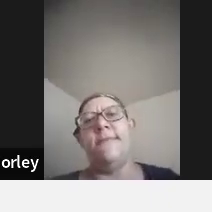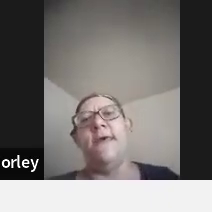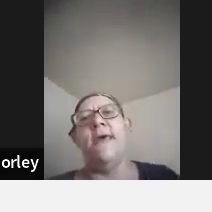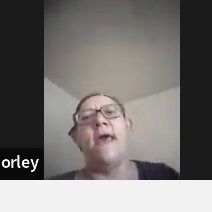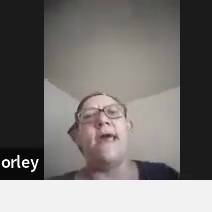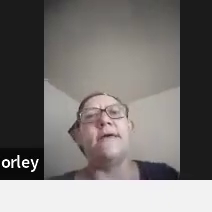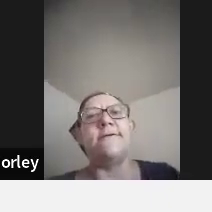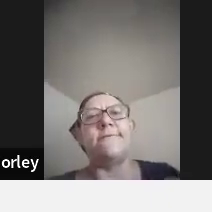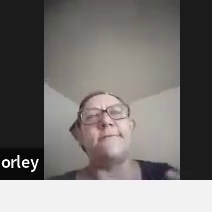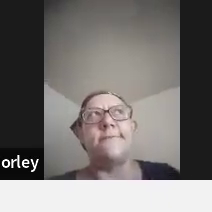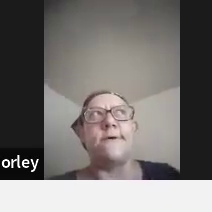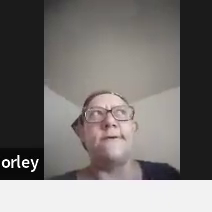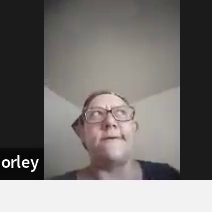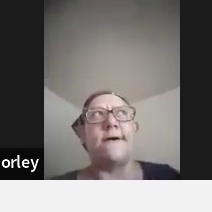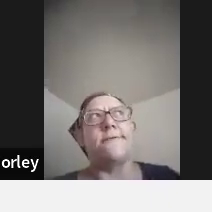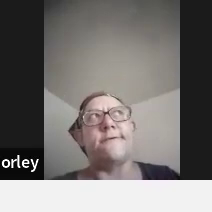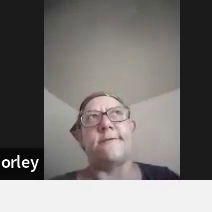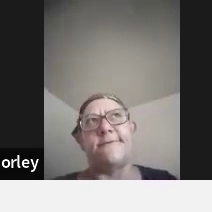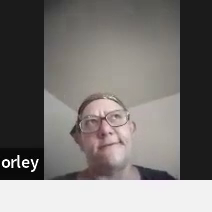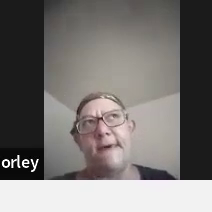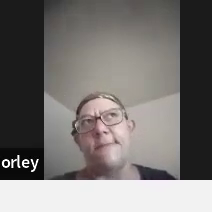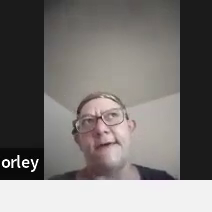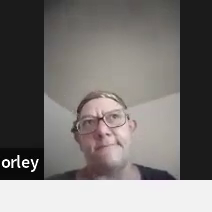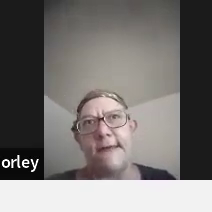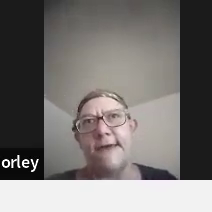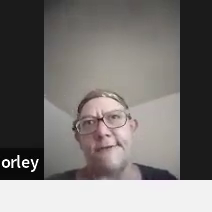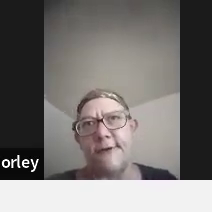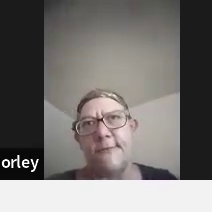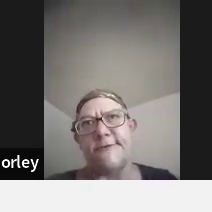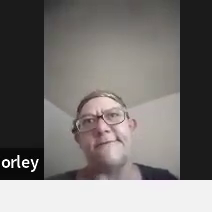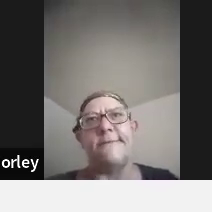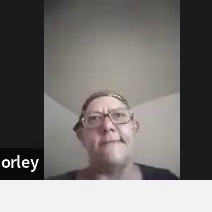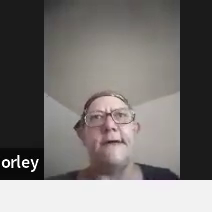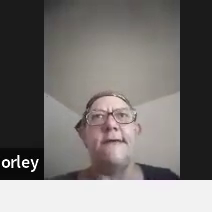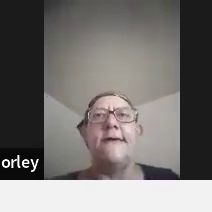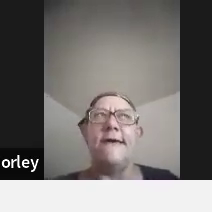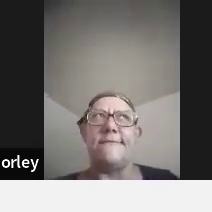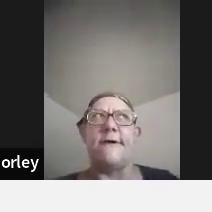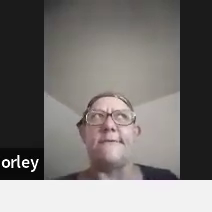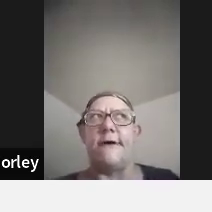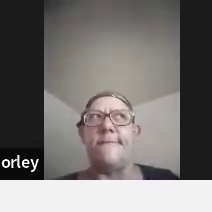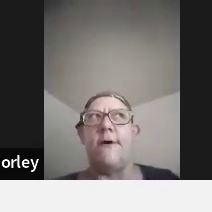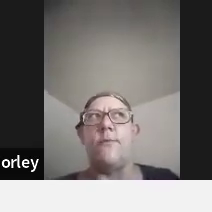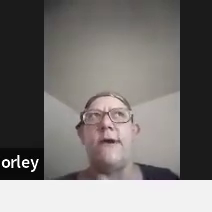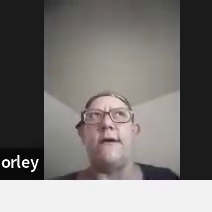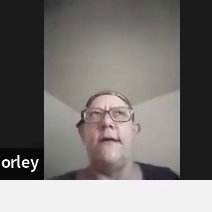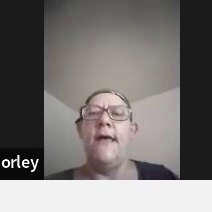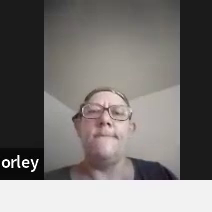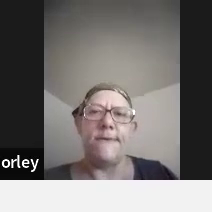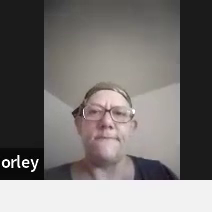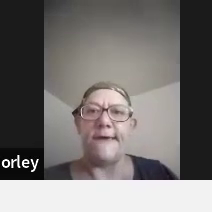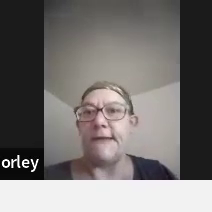issues. And sometimes going to psychologists are just bad because of medication trauma, which is something that isn't talked a lot about,